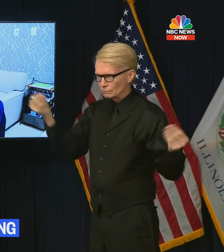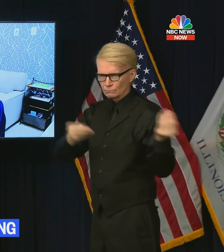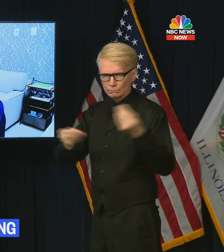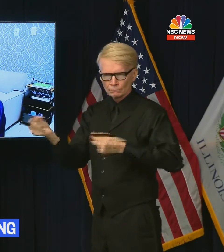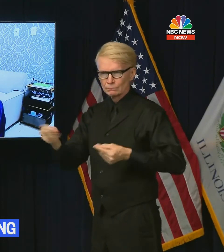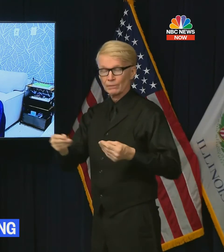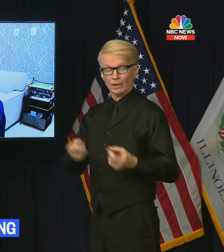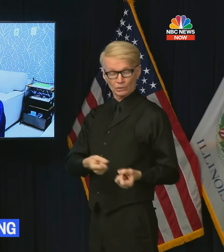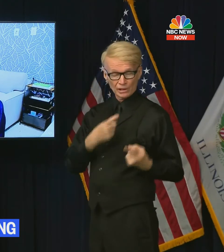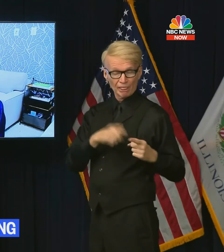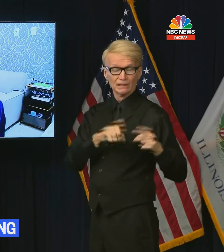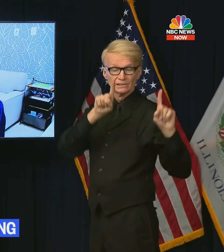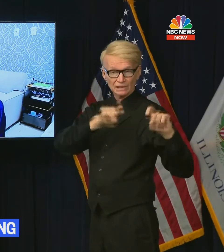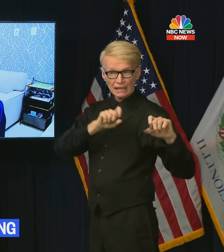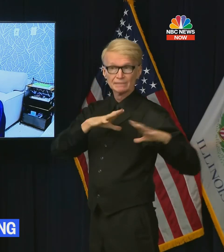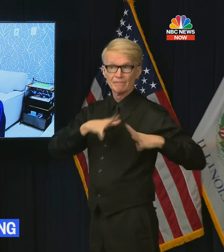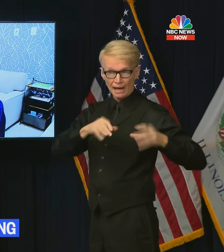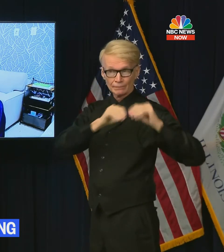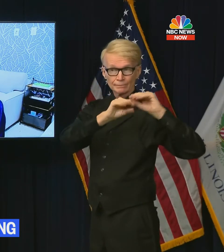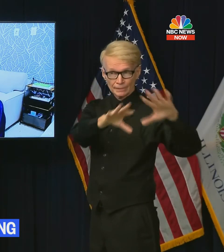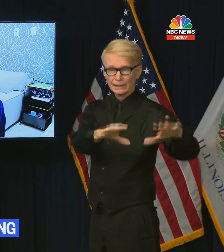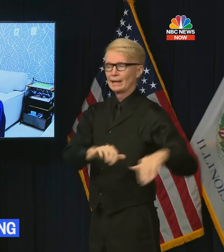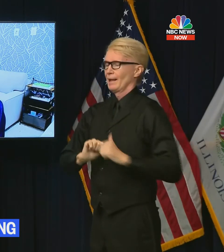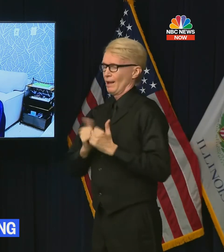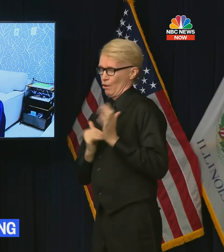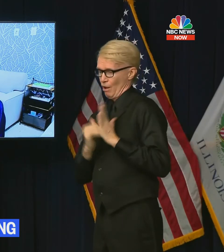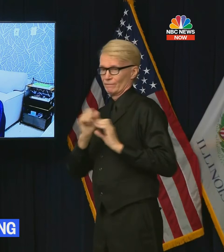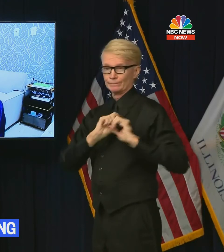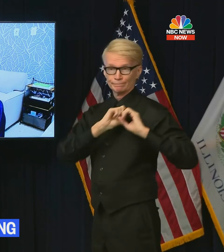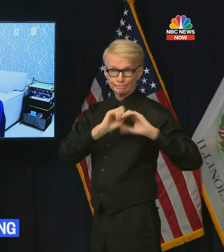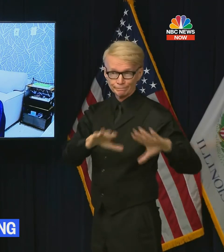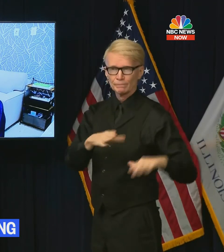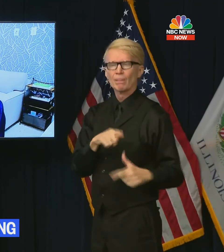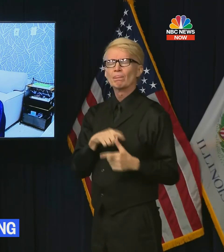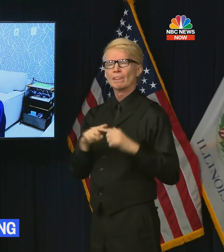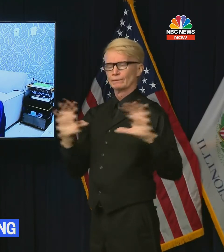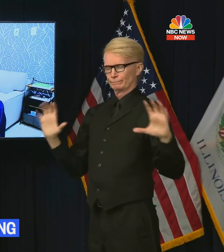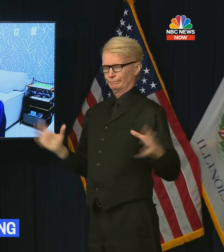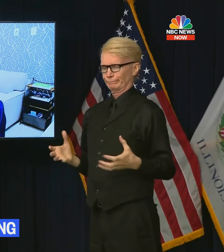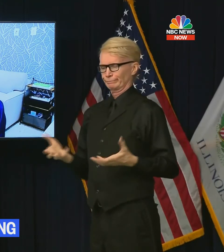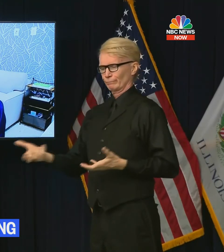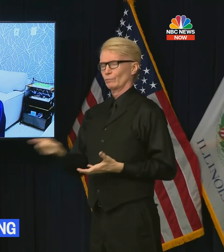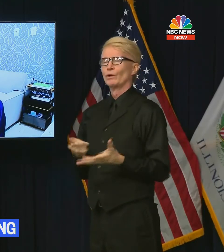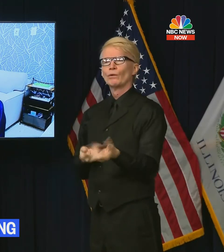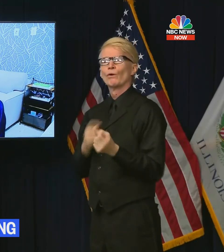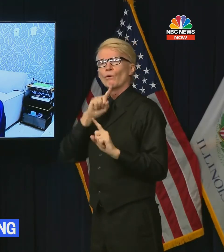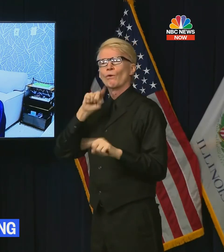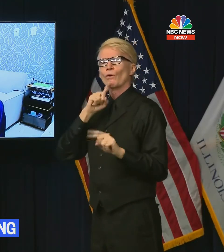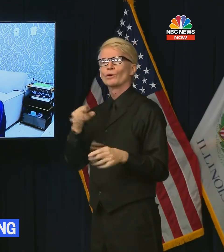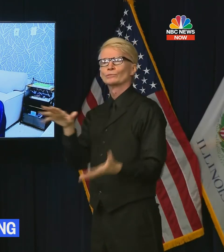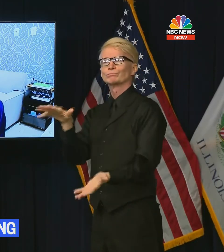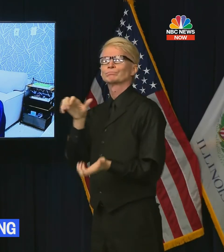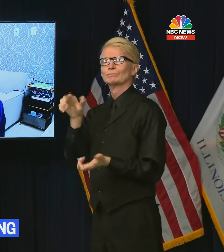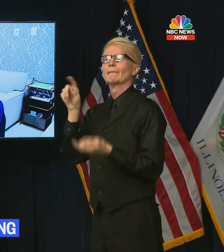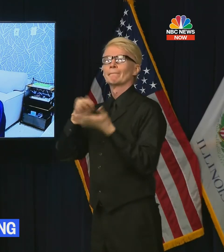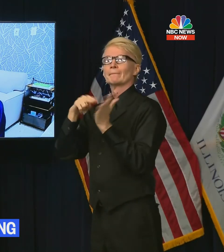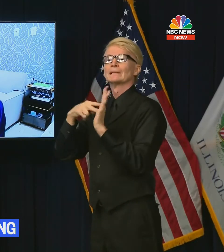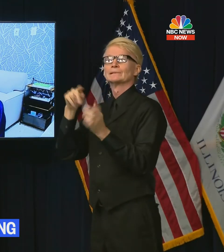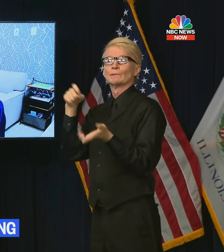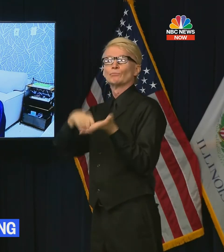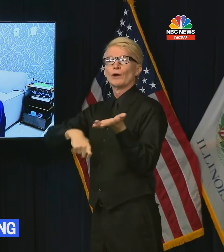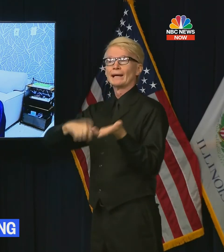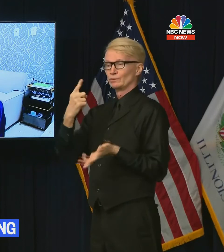can be deployed at what frequency, and come together to do pooled procurement, thus lowering the price of